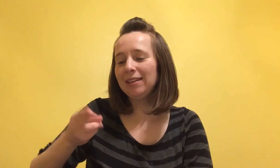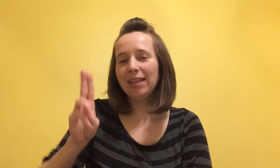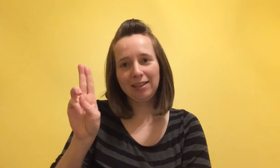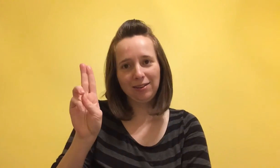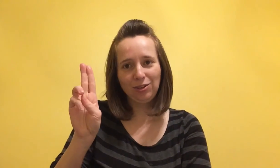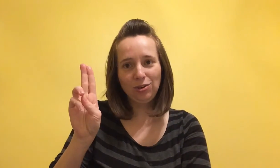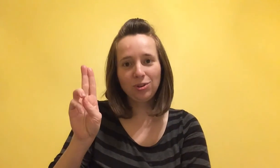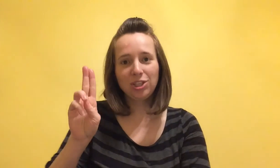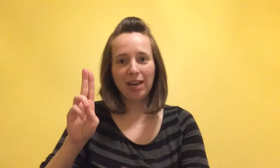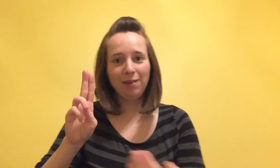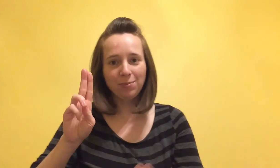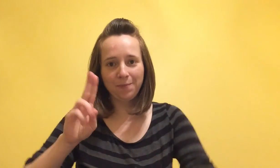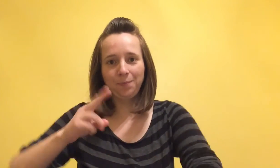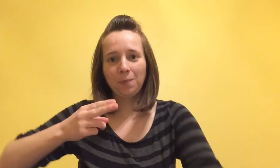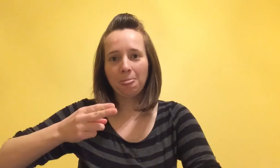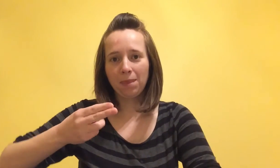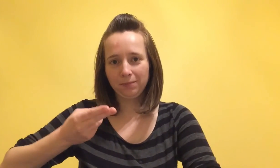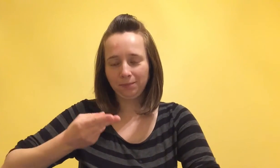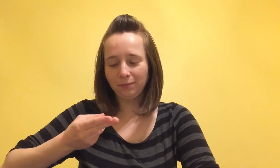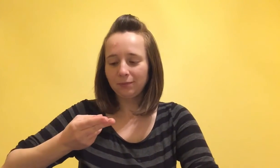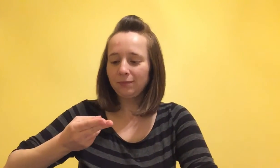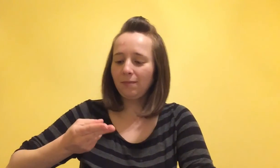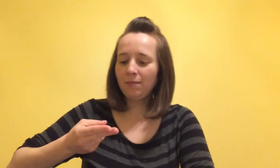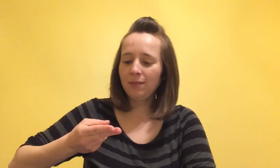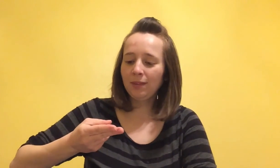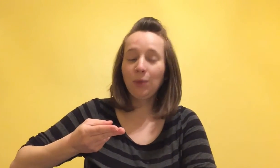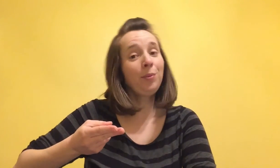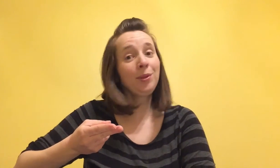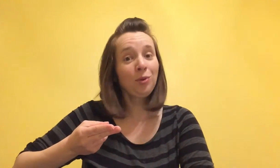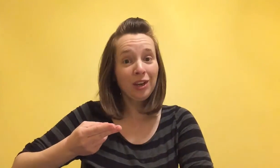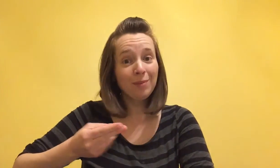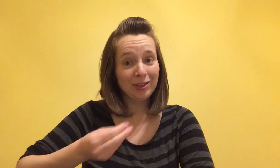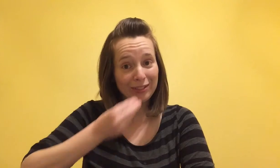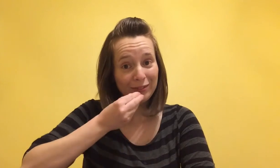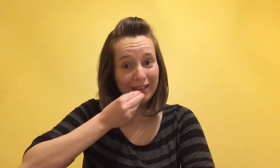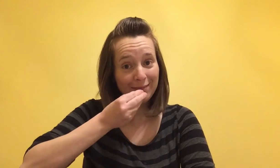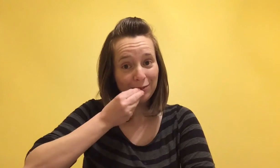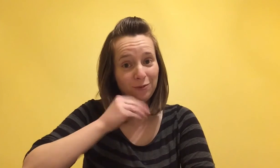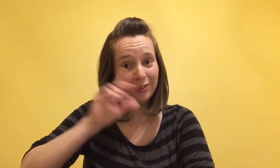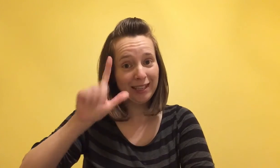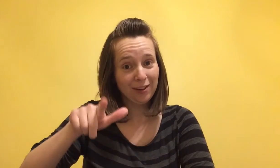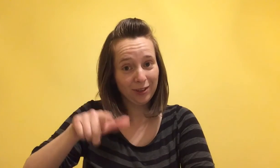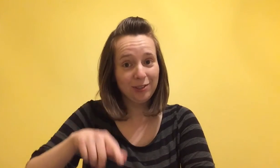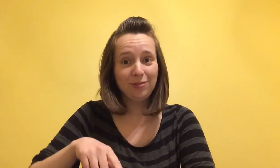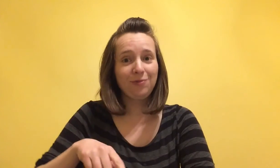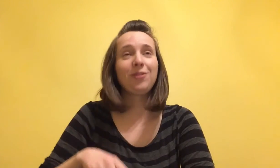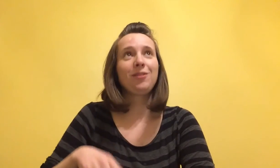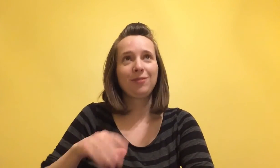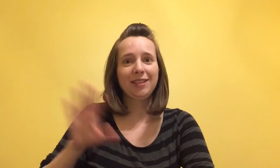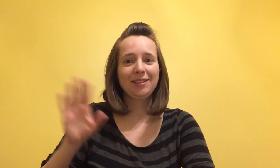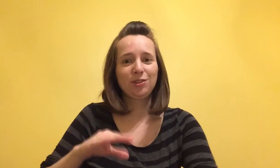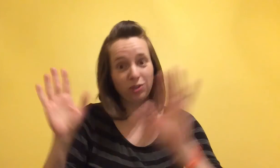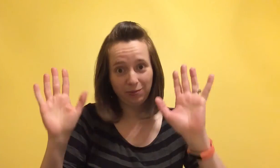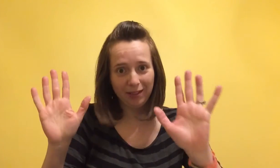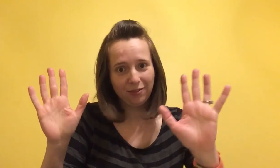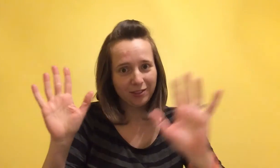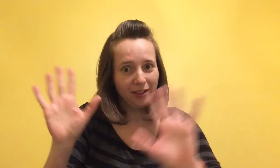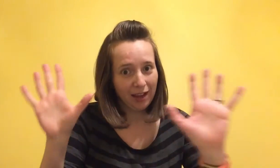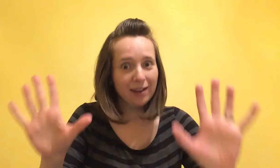like U shape. And we'll be learning about different kinds of food later on too for other lessons. Trust me, there's a lot of